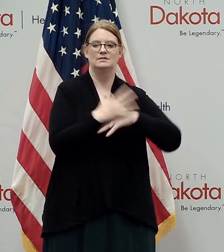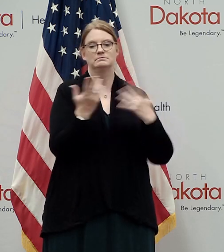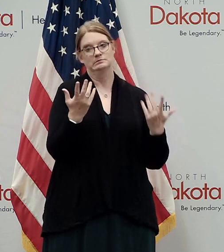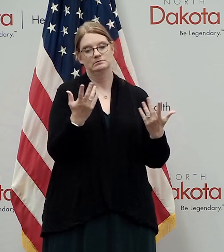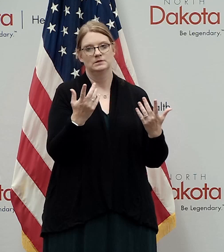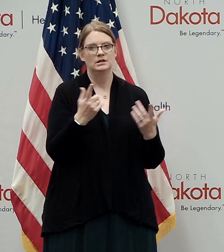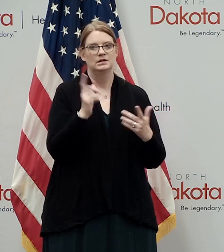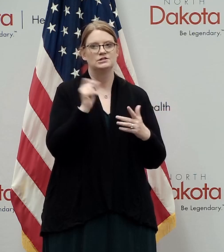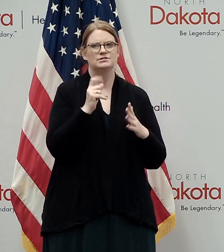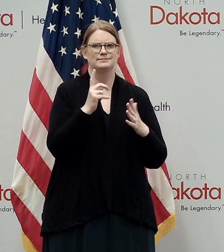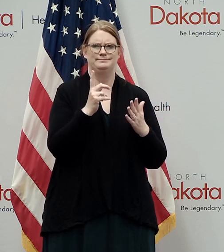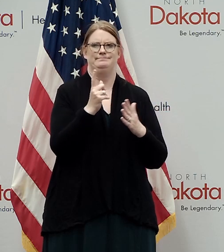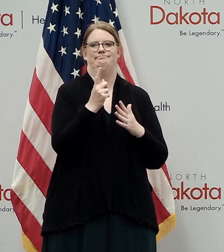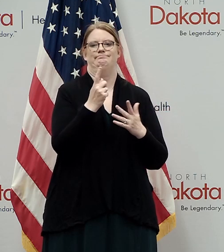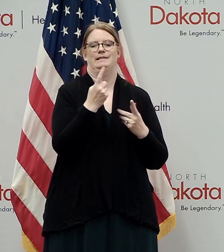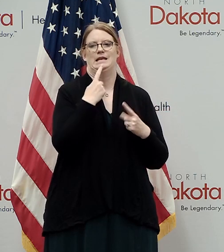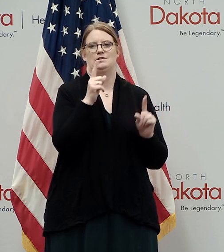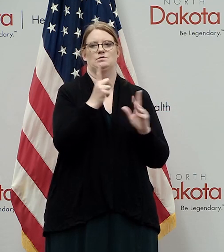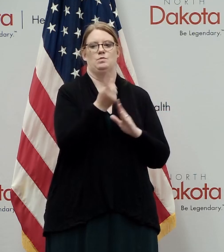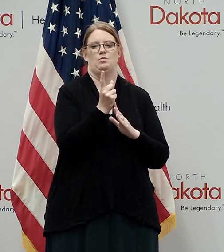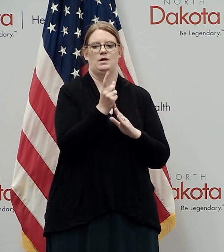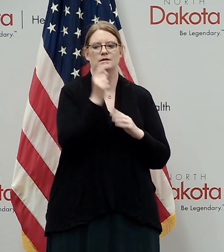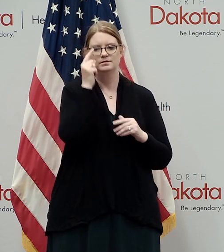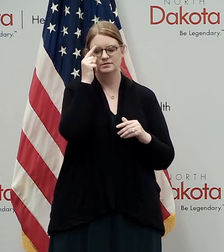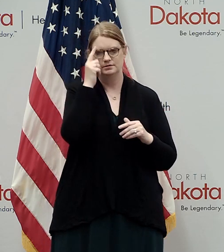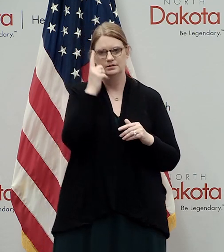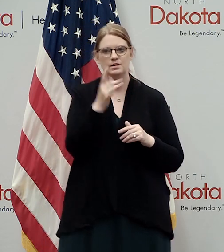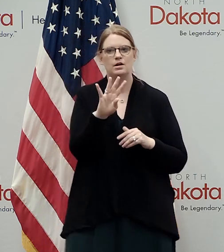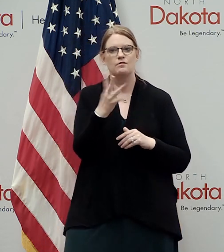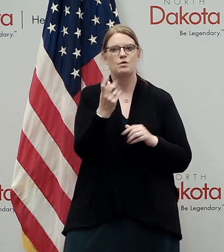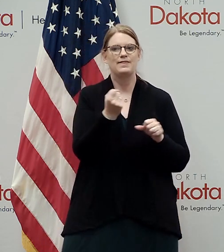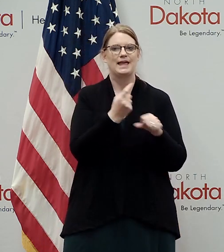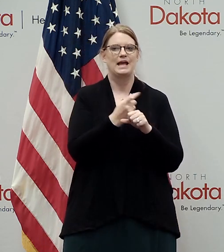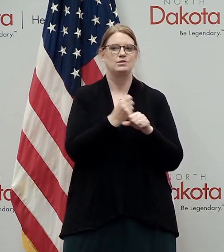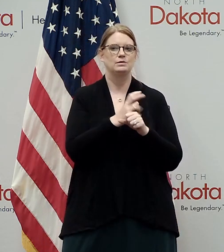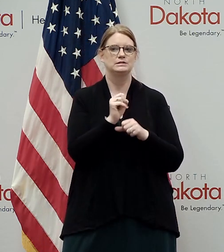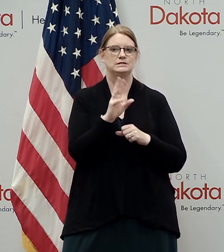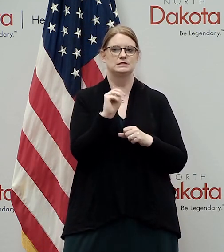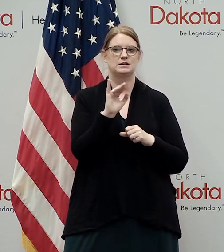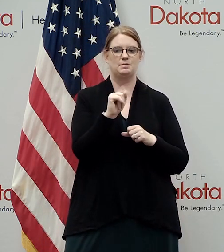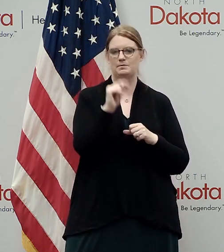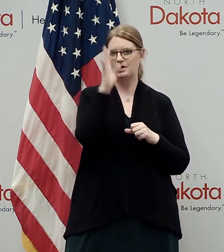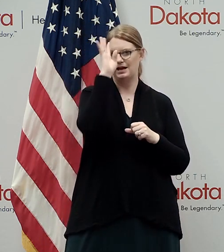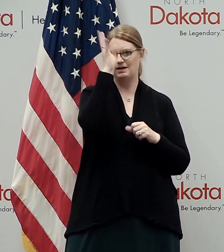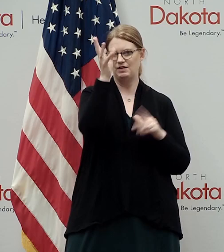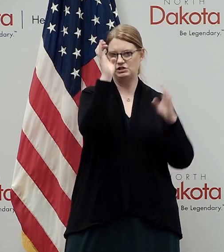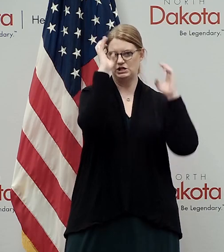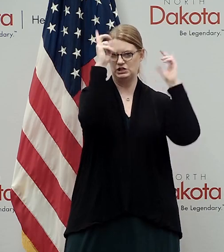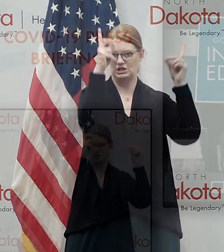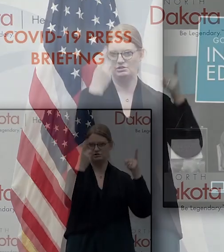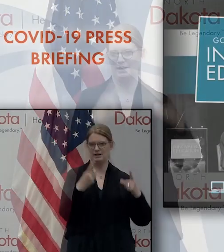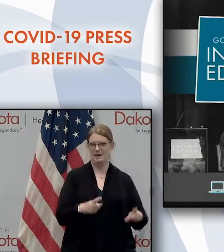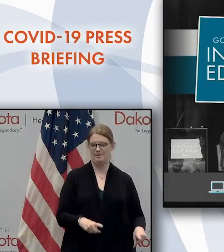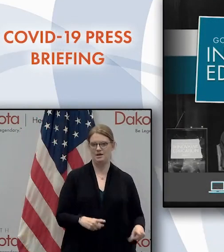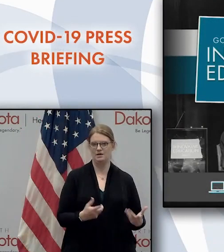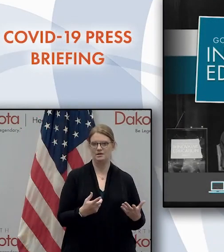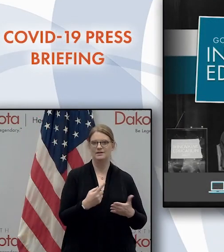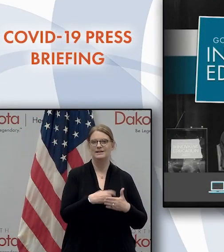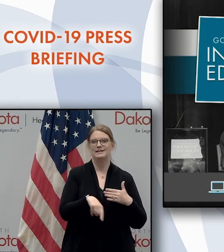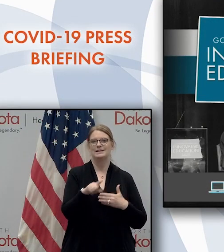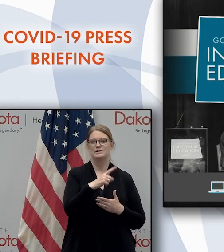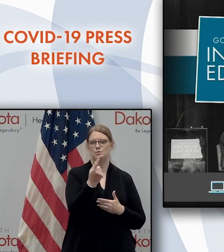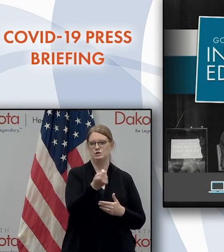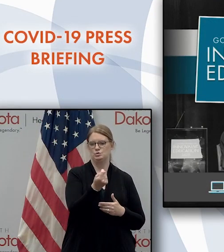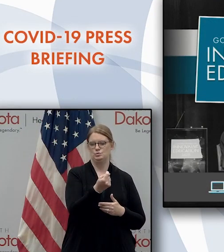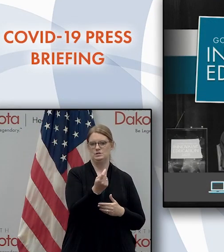the top headline, but we have got a great 4th annual summit on innovative education coming up next